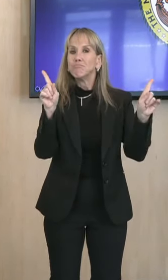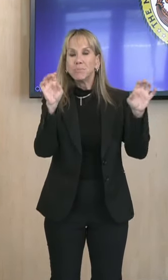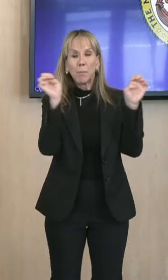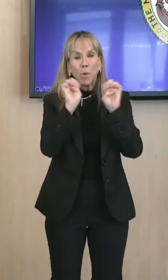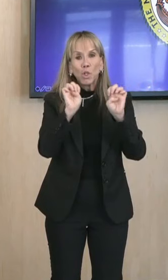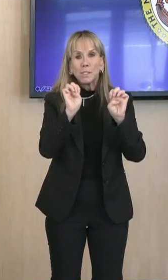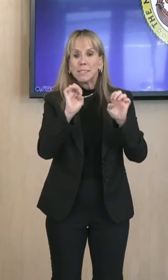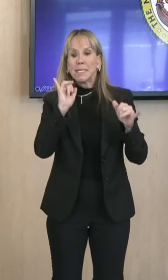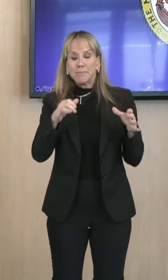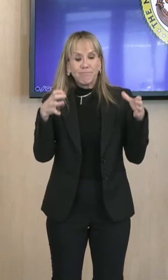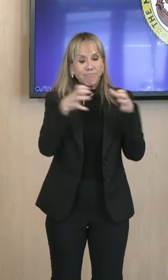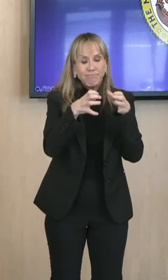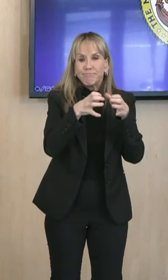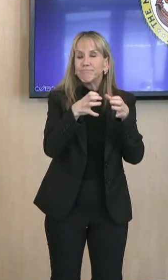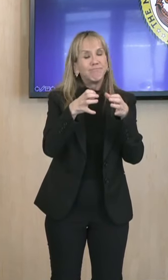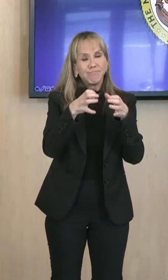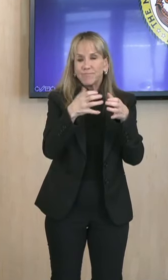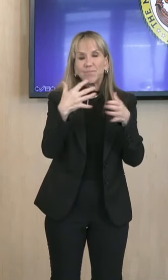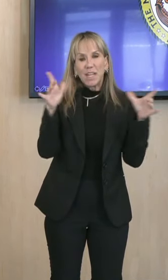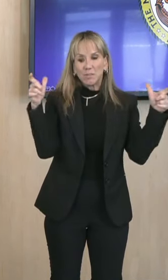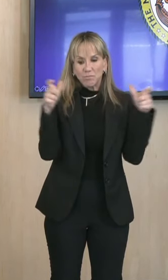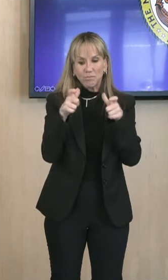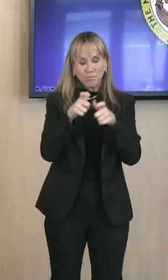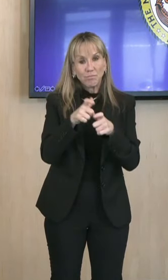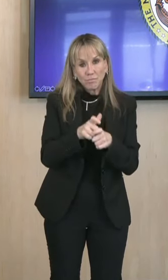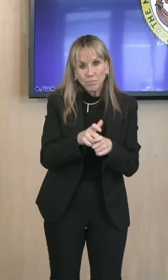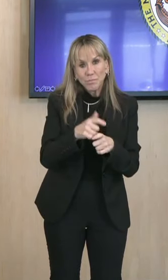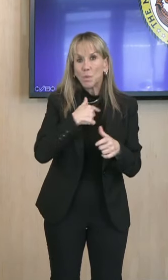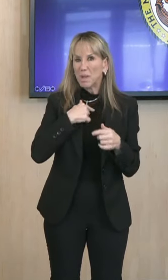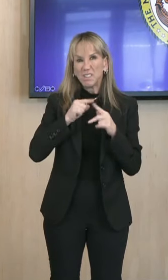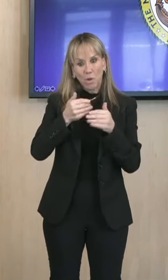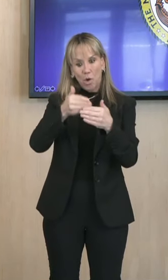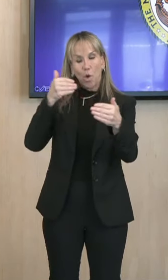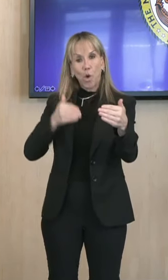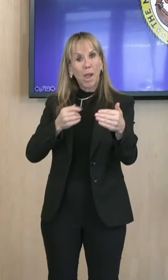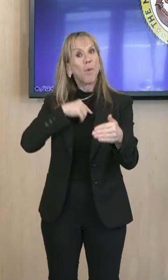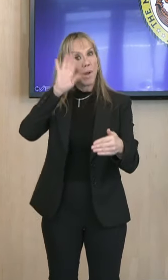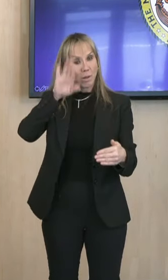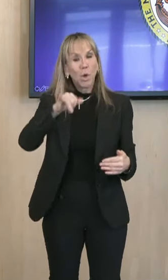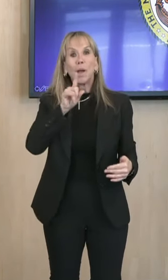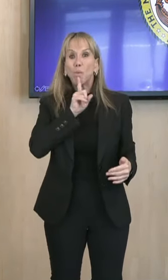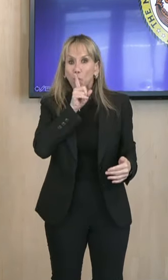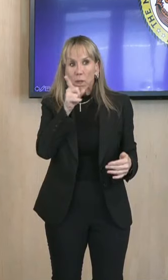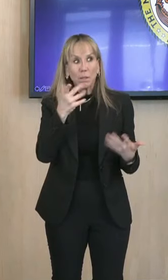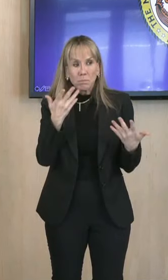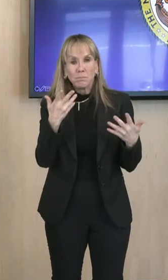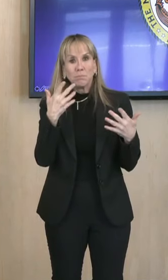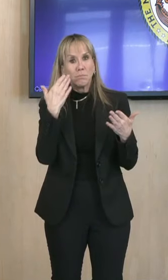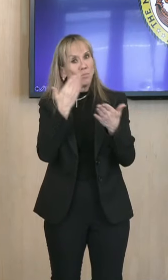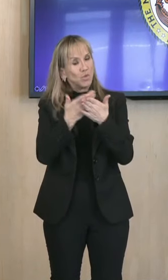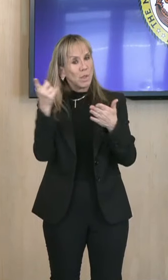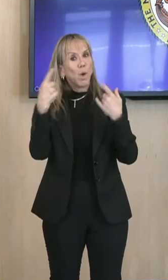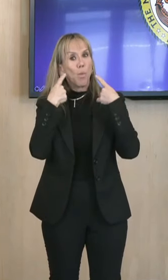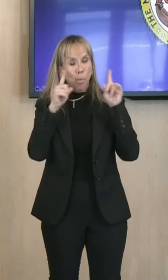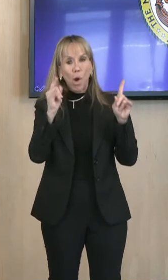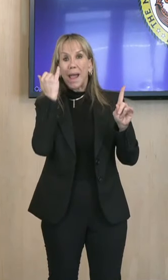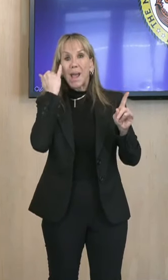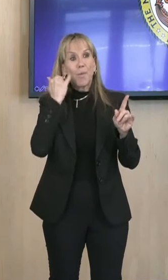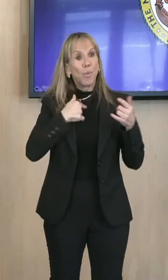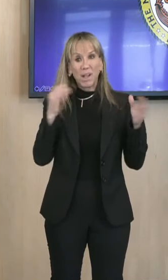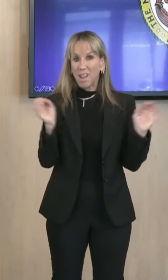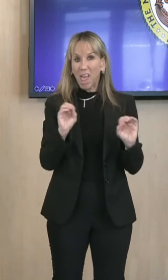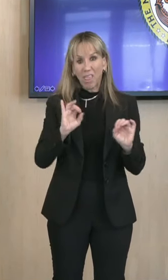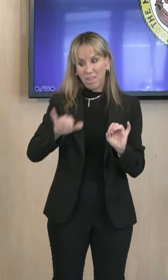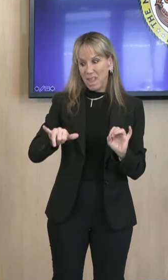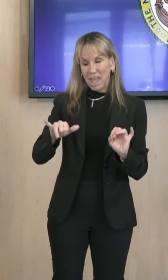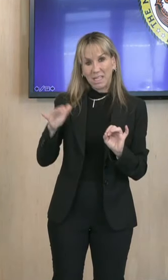mass gatherings, and we know that the efforts are working. They are lowering the spread versus if we had done nothing. We have seen some